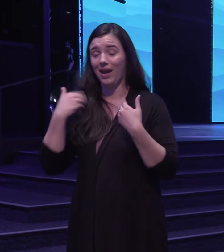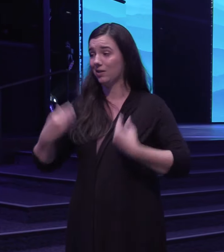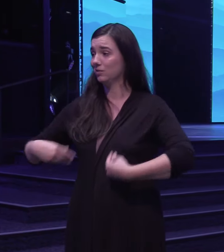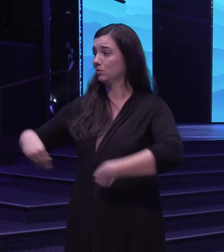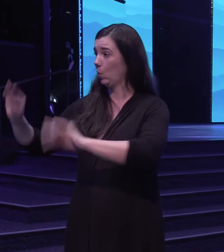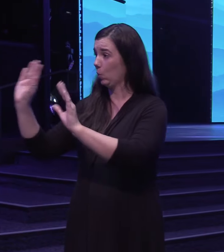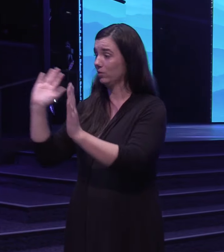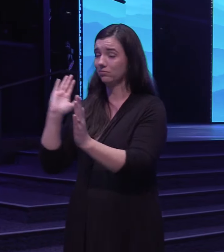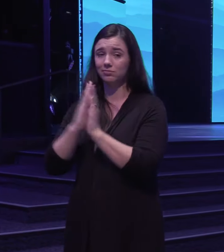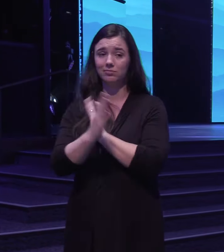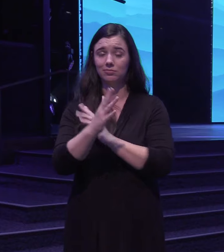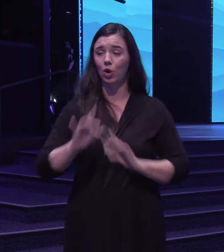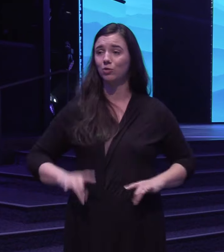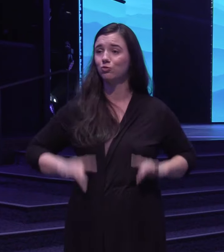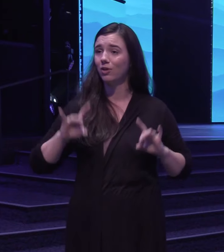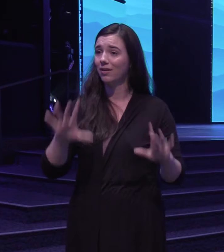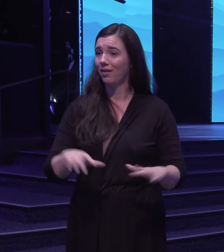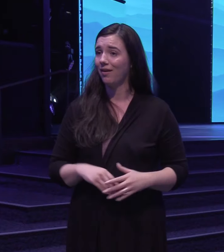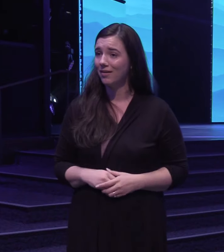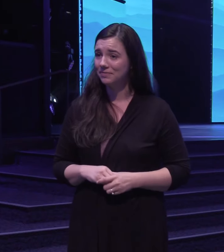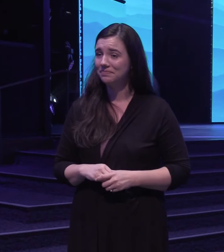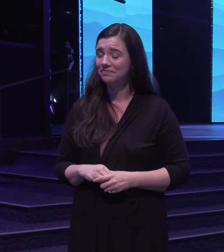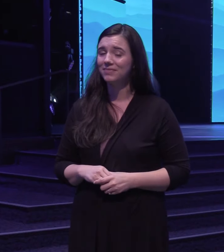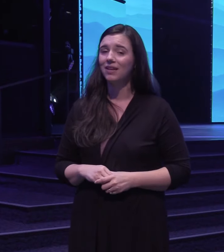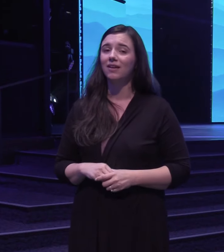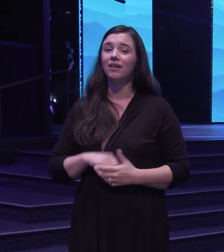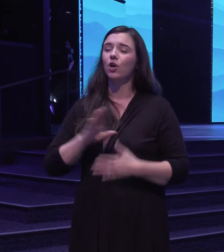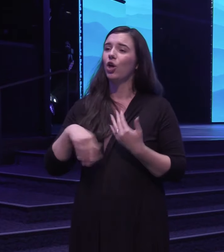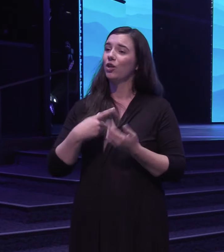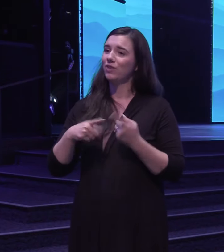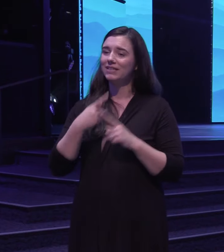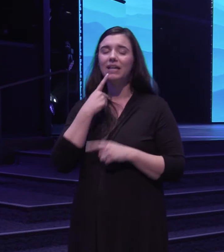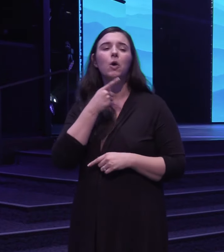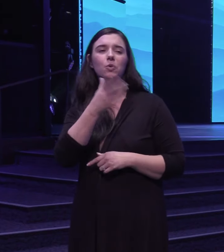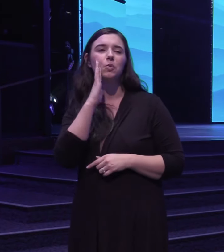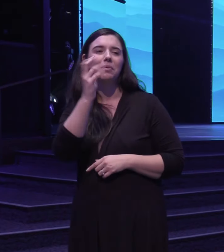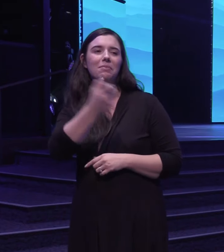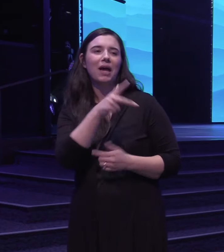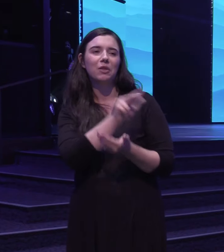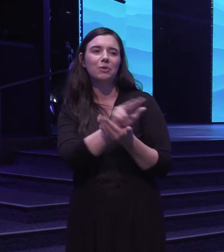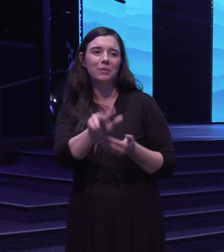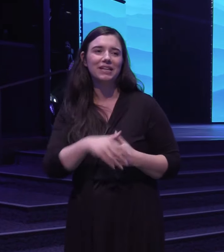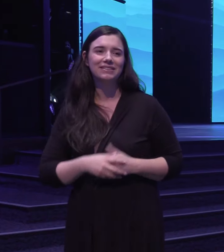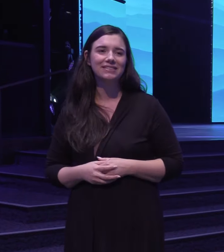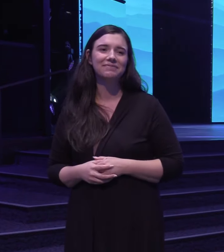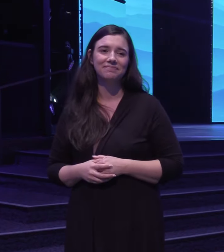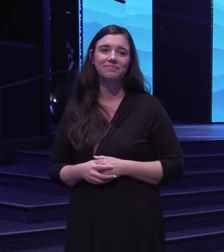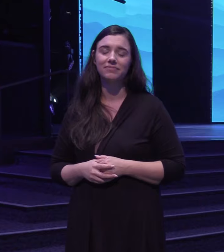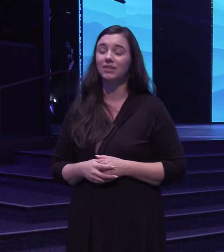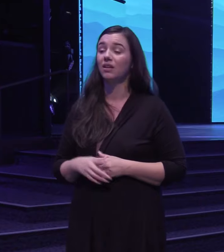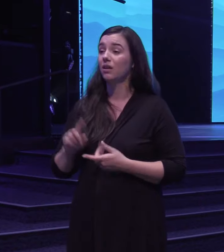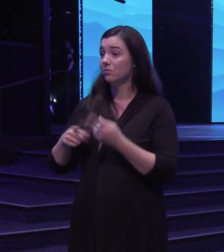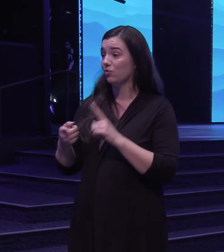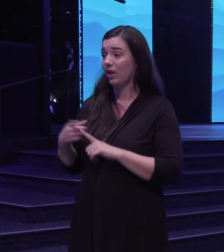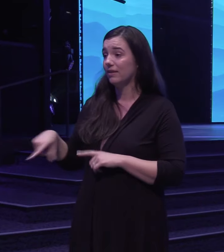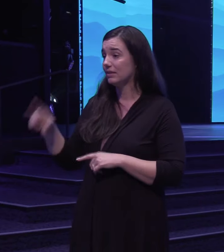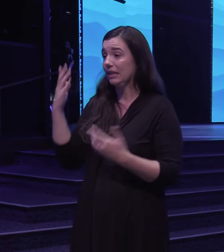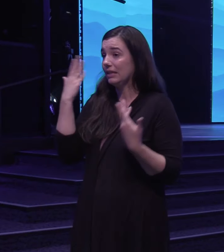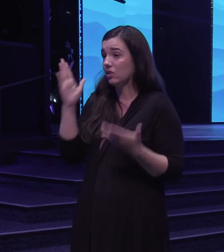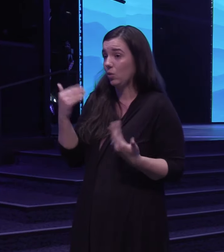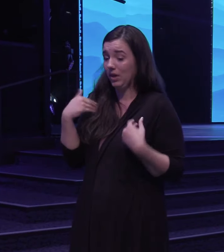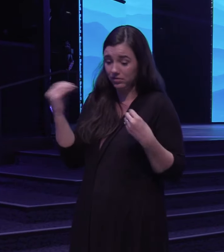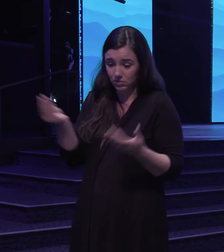belongings and off we went to Australia. And all of our friends were saying, you'll be back in 3 weeks. But little did they know